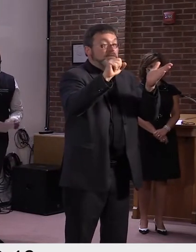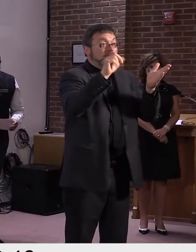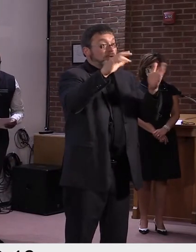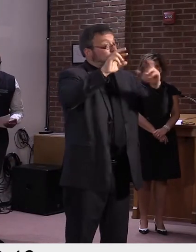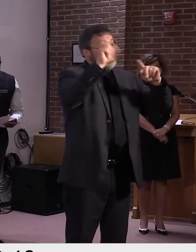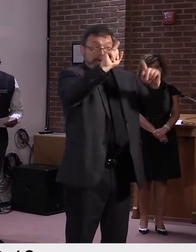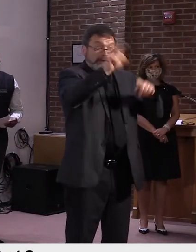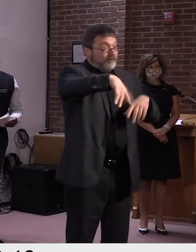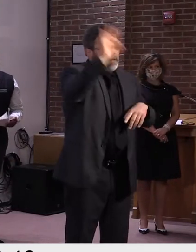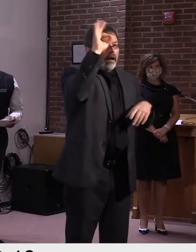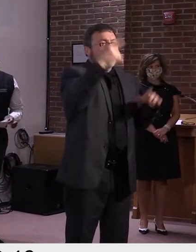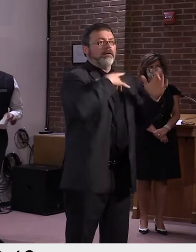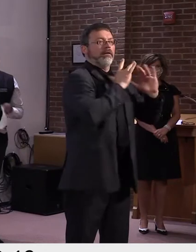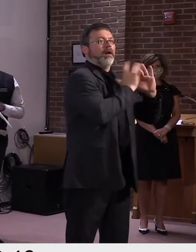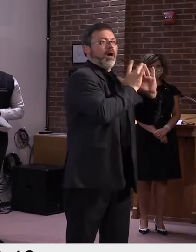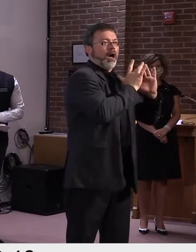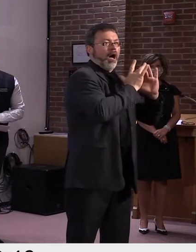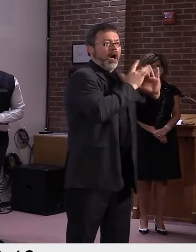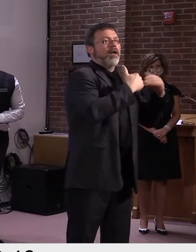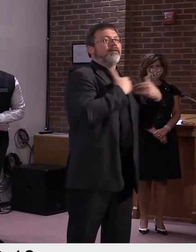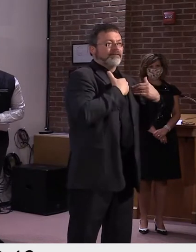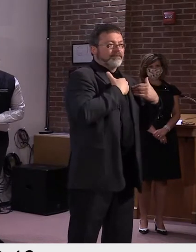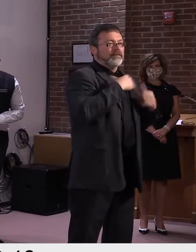2020census.gov or by phone at